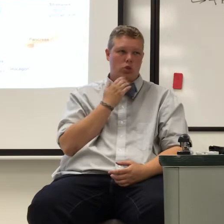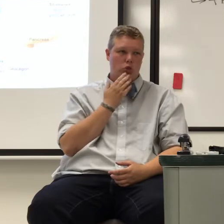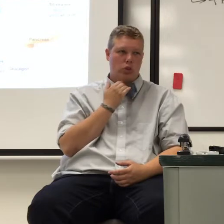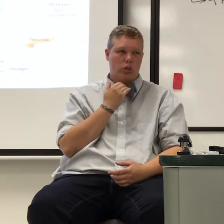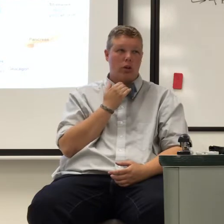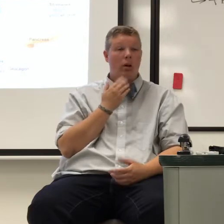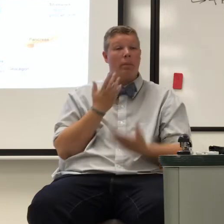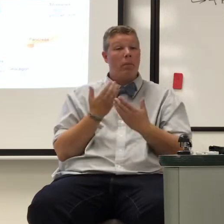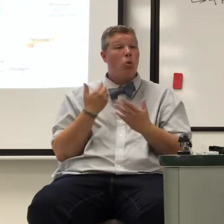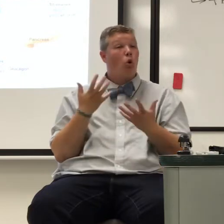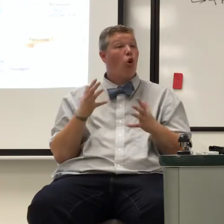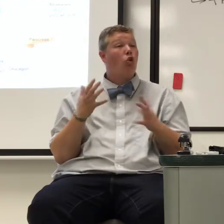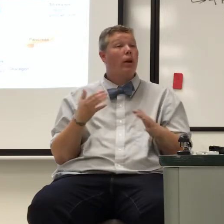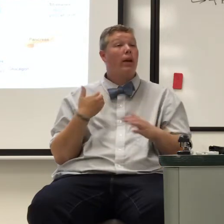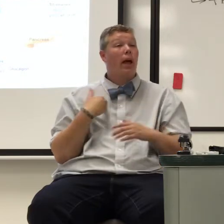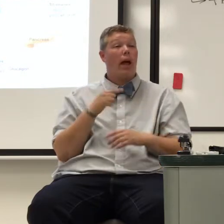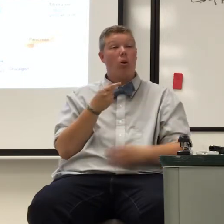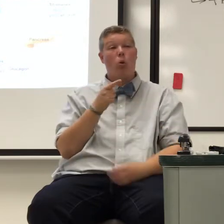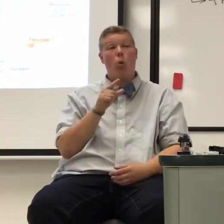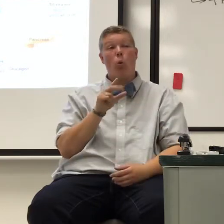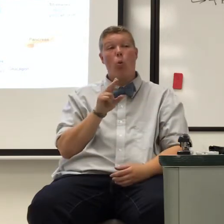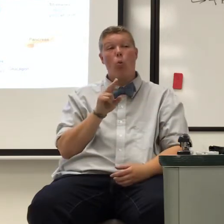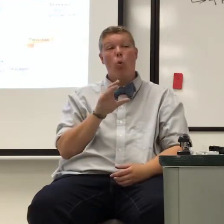the bloodstream.